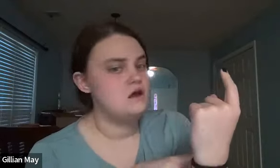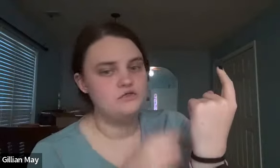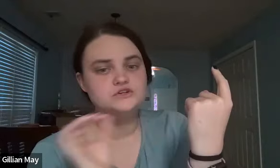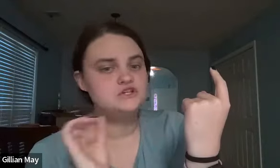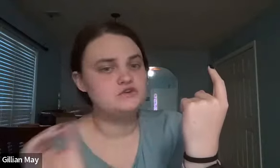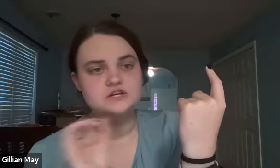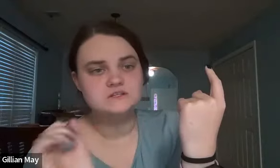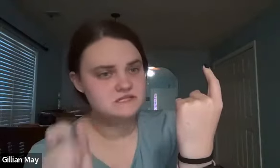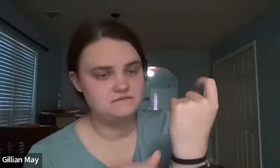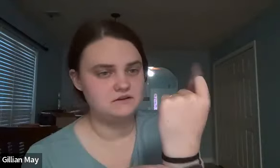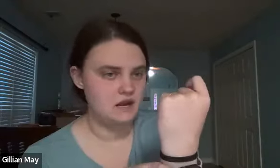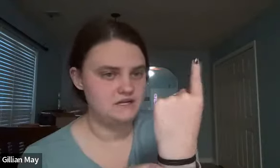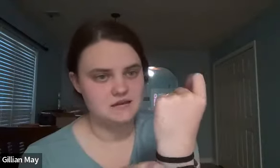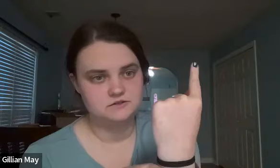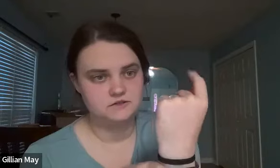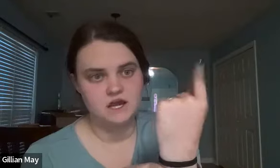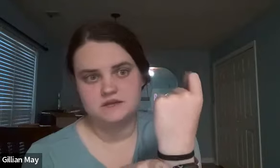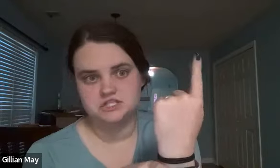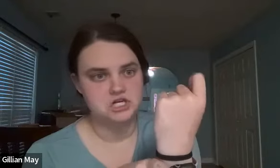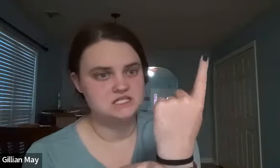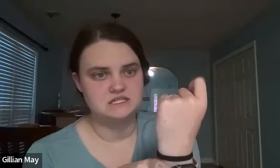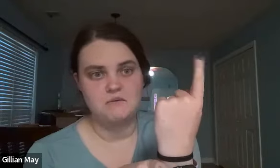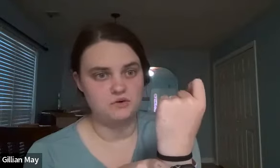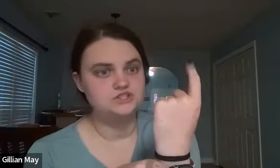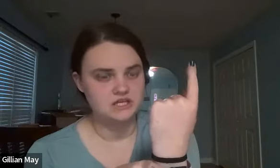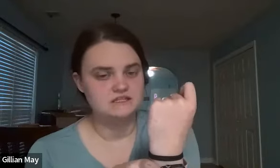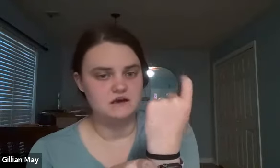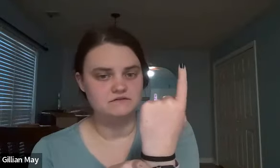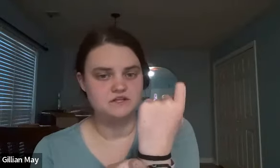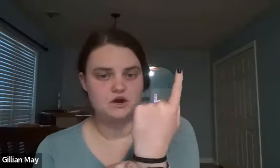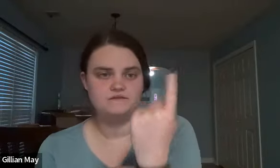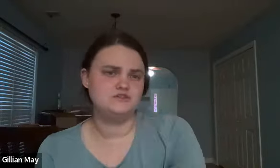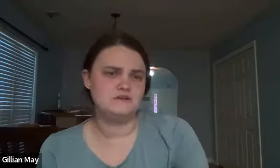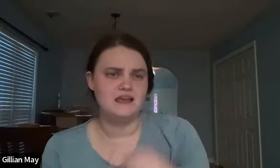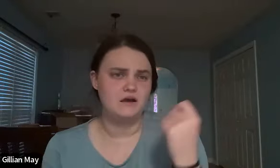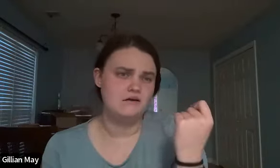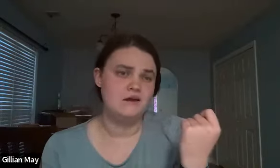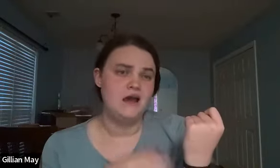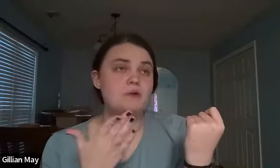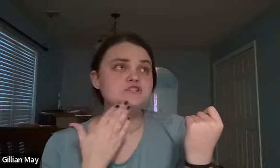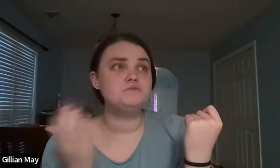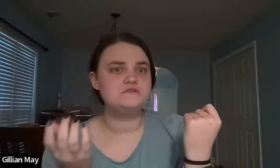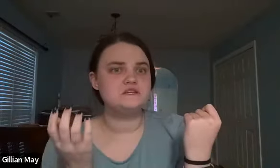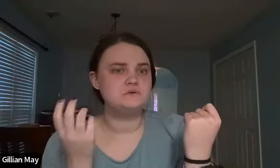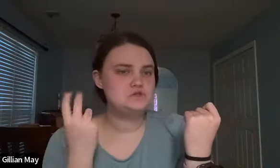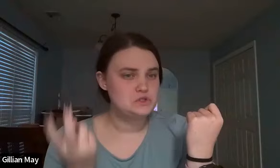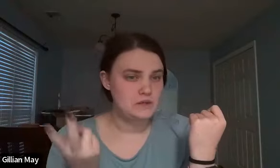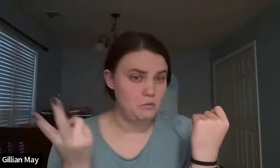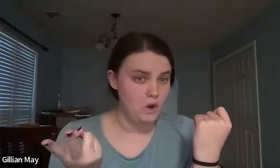No, there's no specific on how many times you flick up. It's just that motion itself. So if you do like, I would do more than two, like